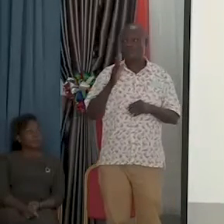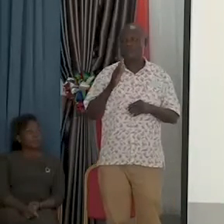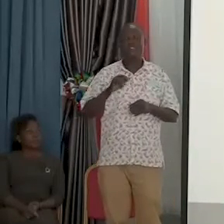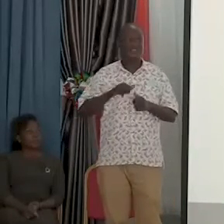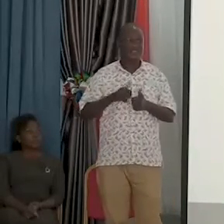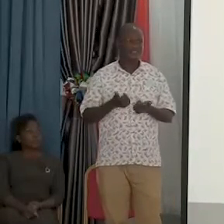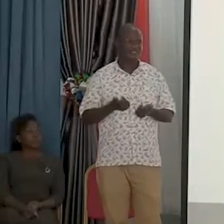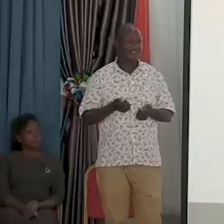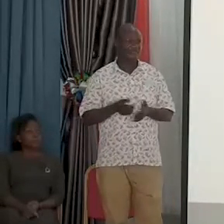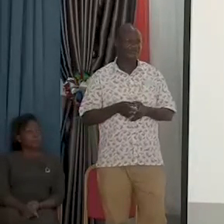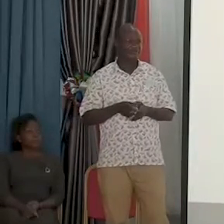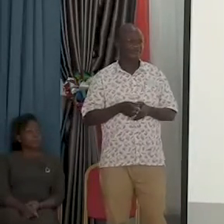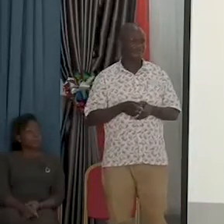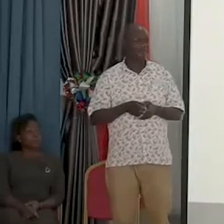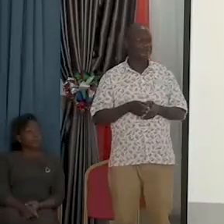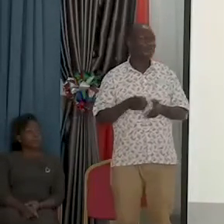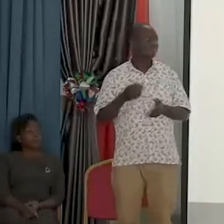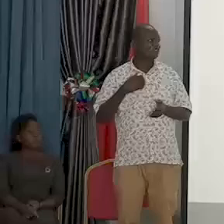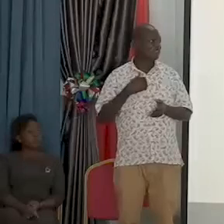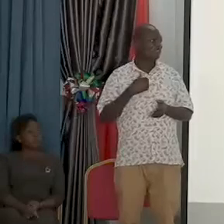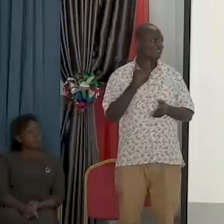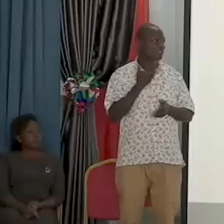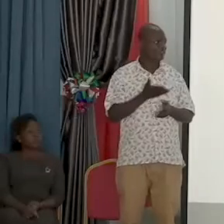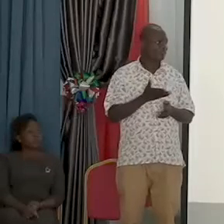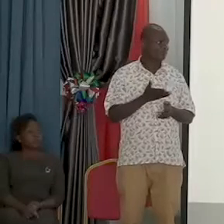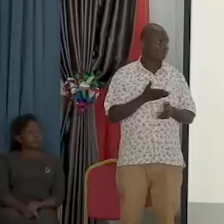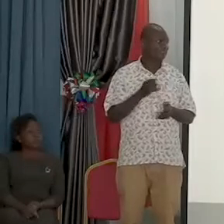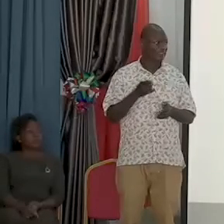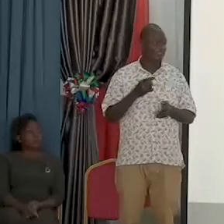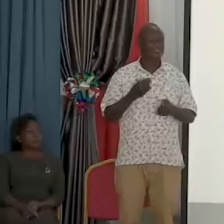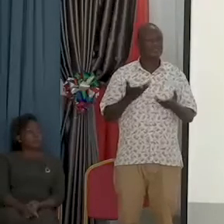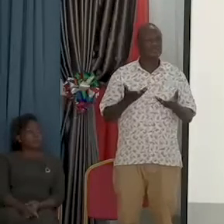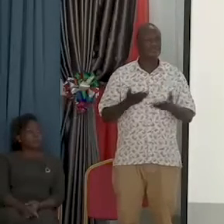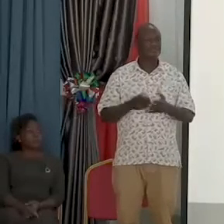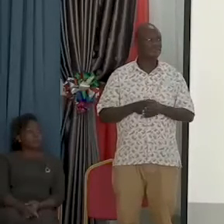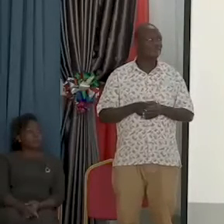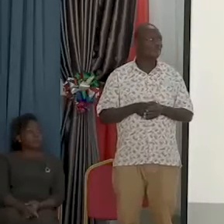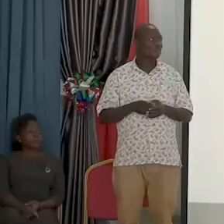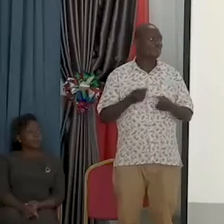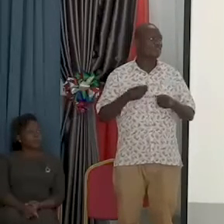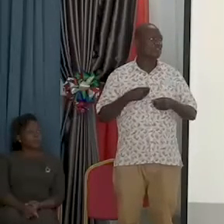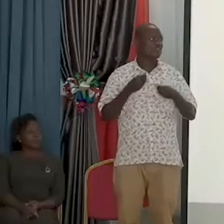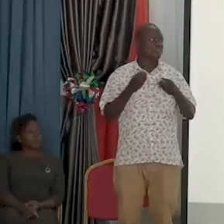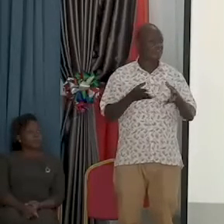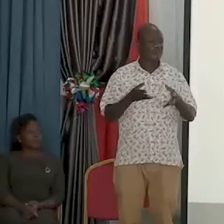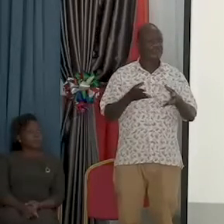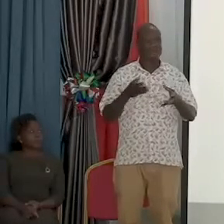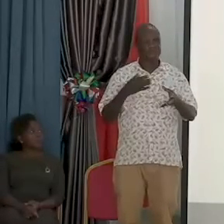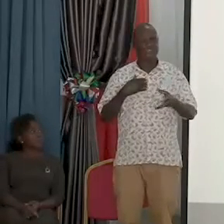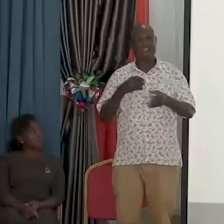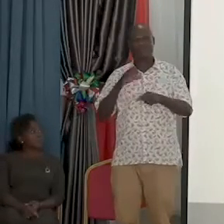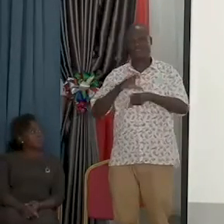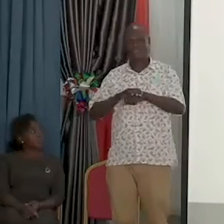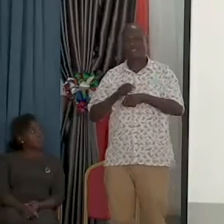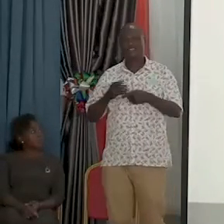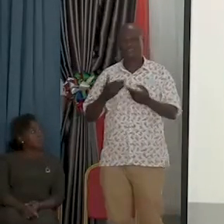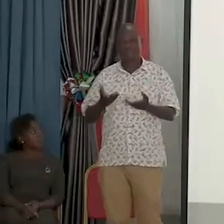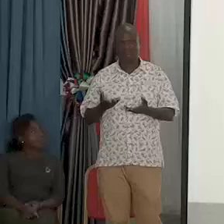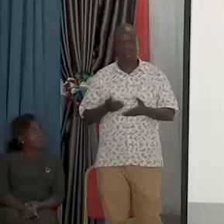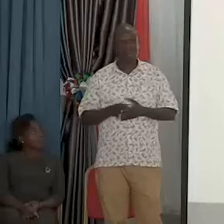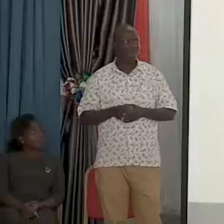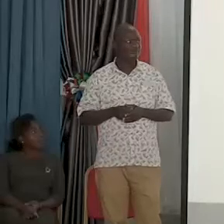others. You get what you get, and you don't. This is what I tell my kids. You get what you get, and you don't pitch a fit.